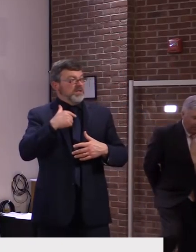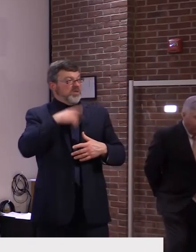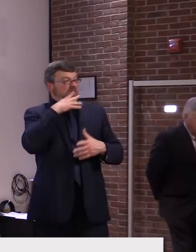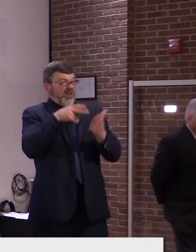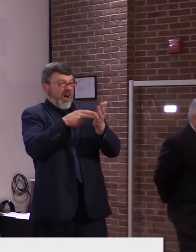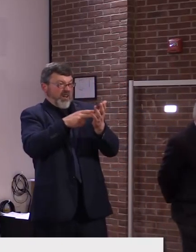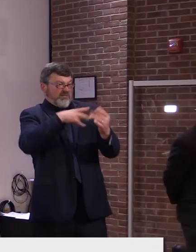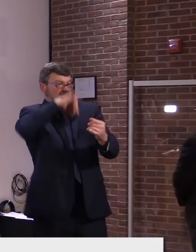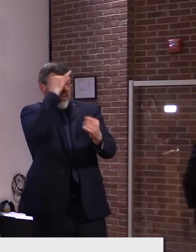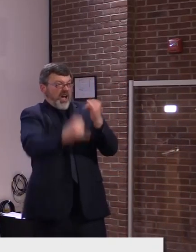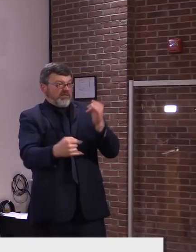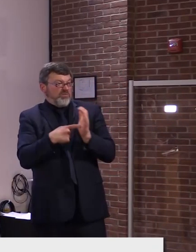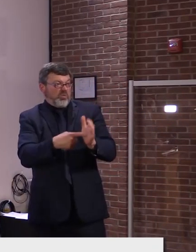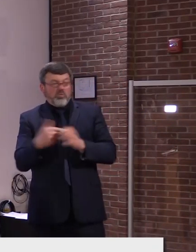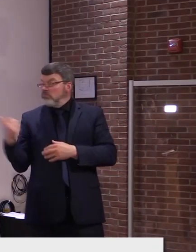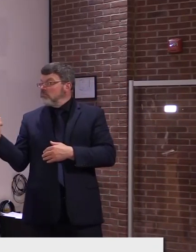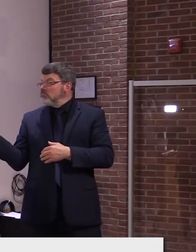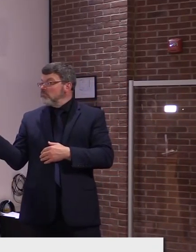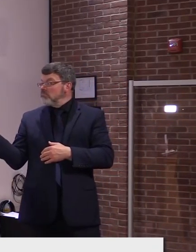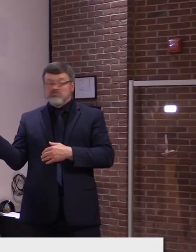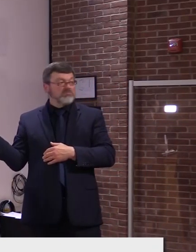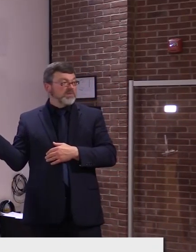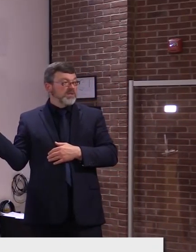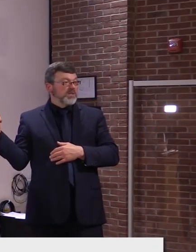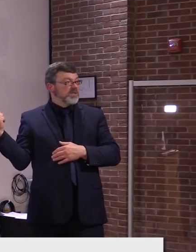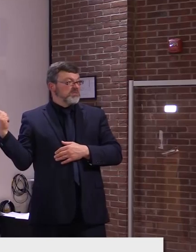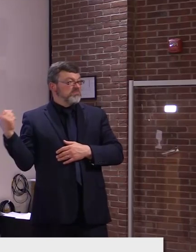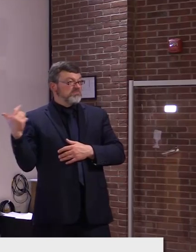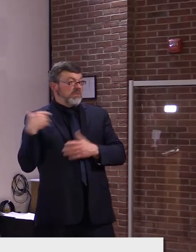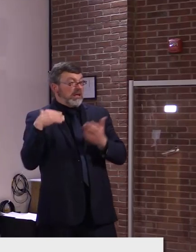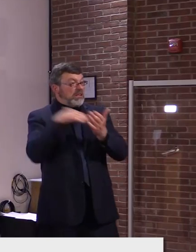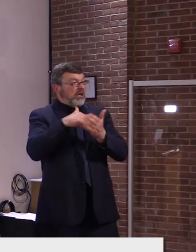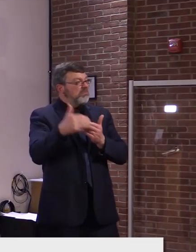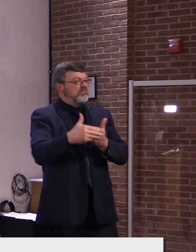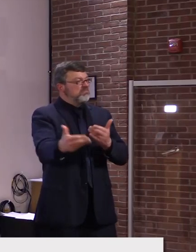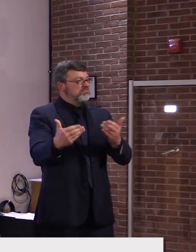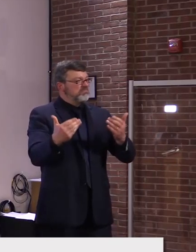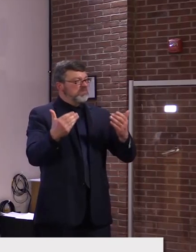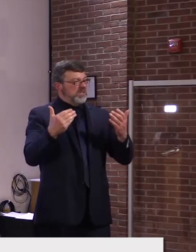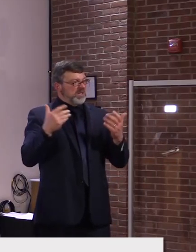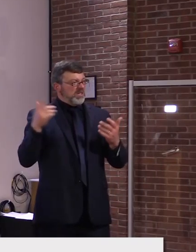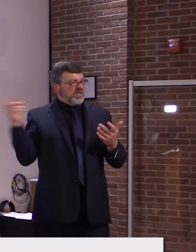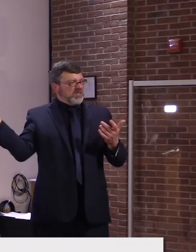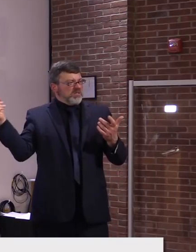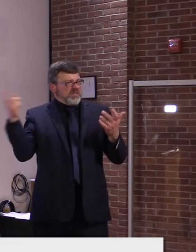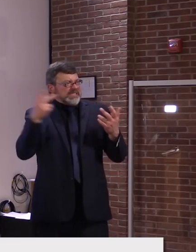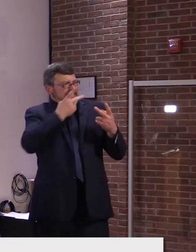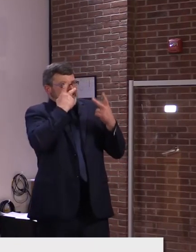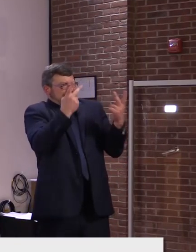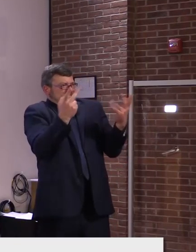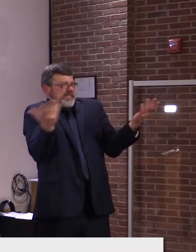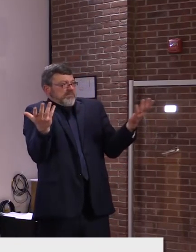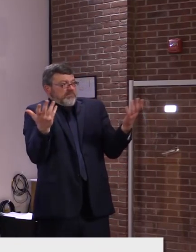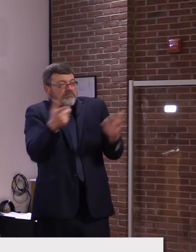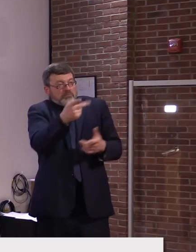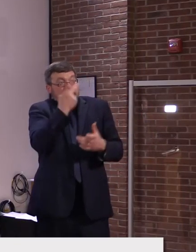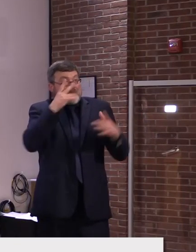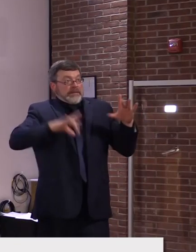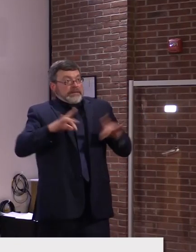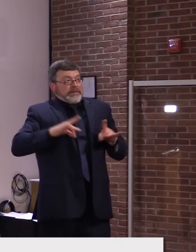visual impact, not necessarily to give you a long list of numbers. But here we are with our total cases, just